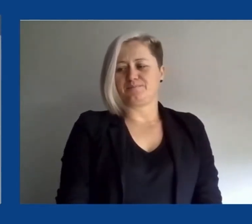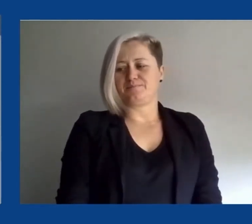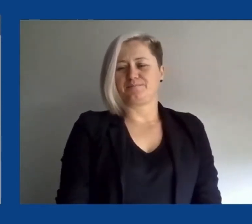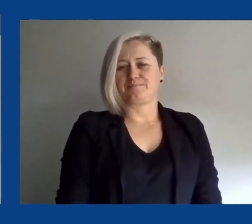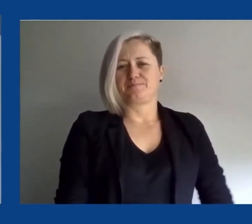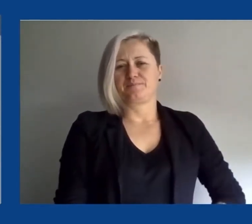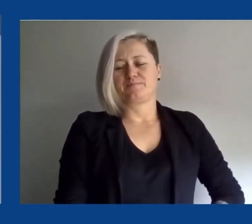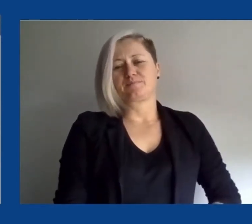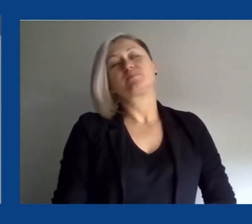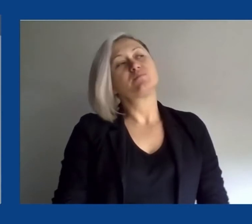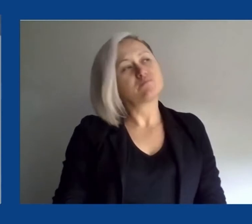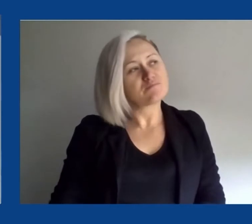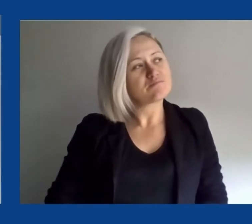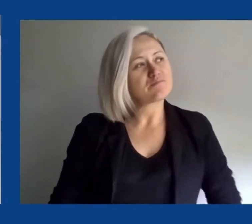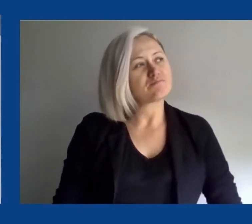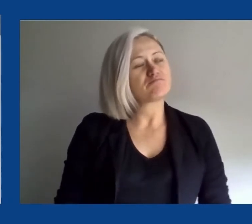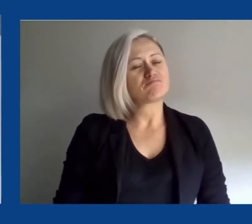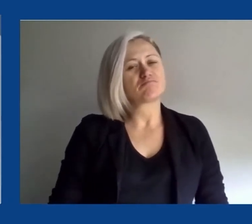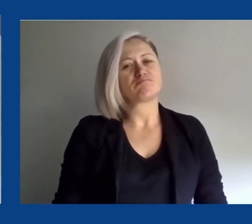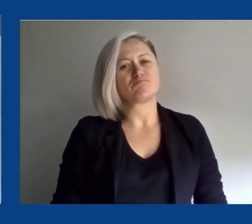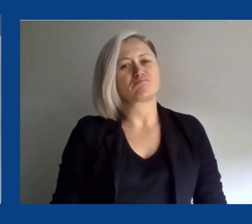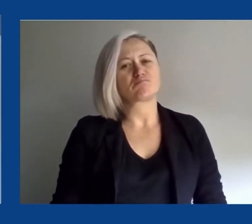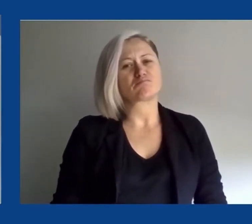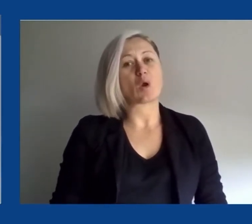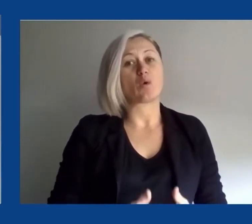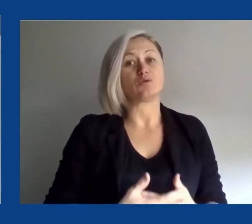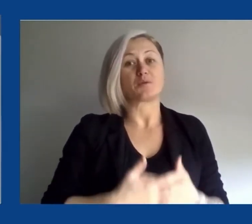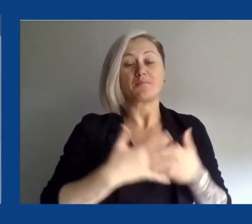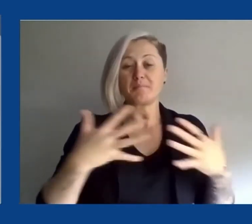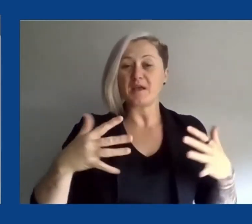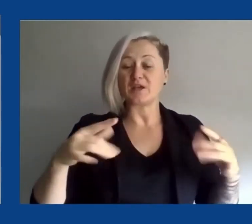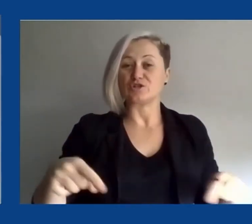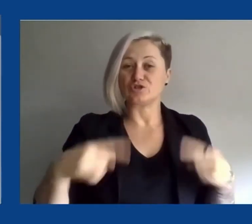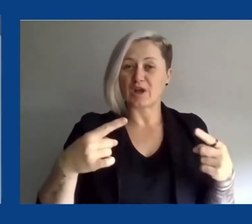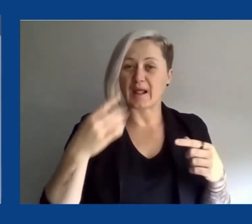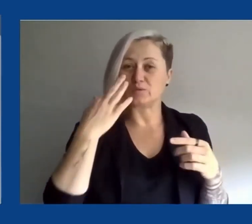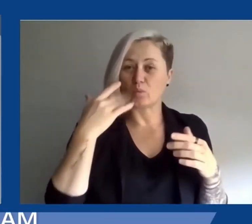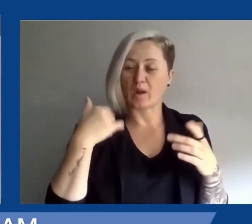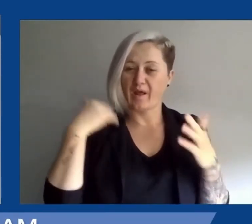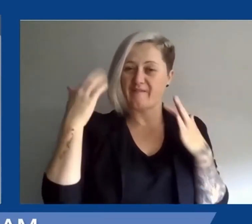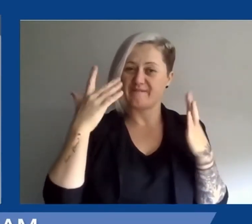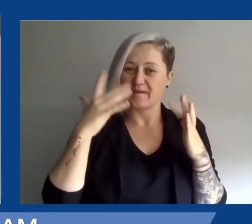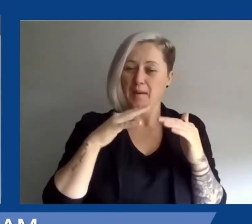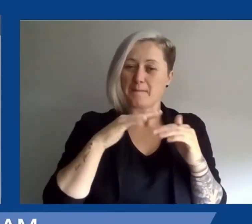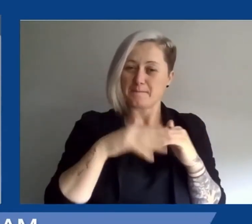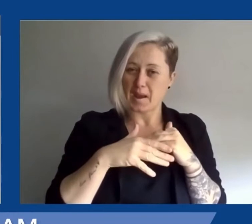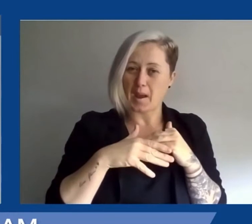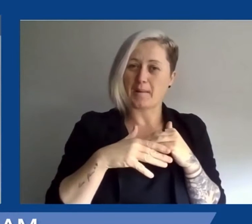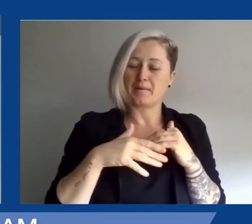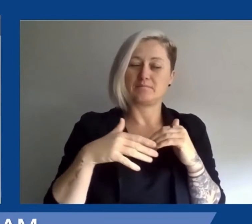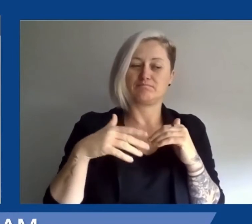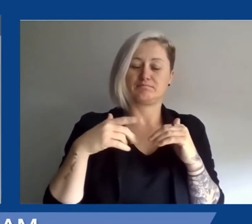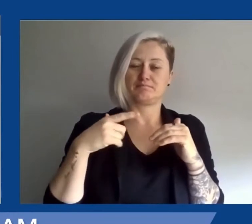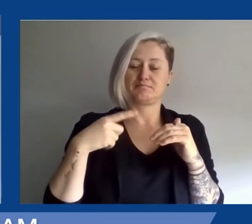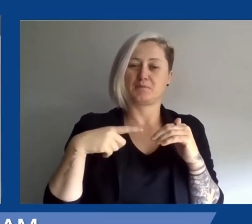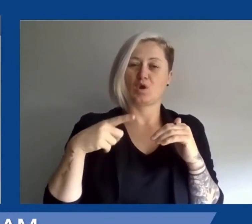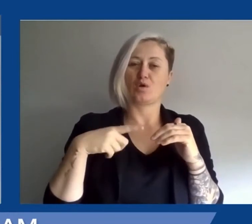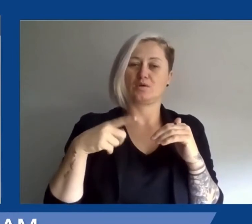Well, it was a big challenge when I think about it, because I